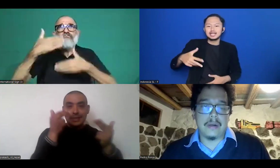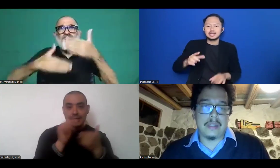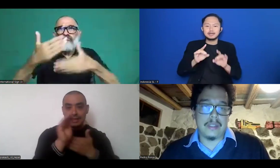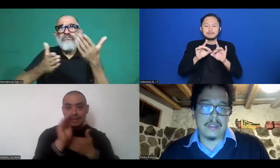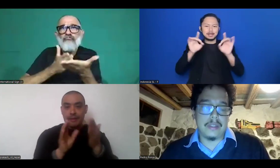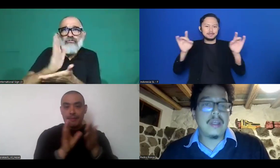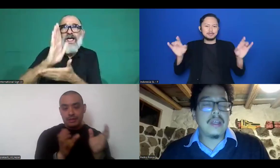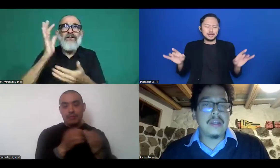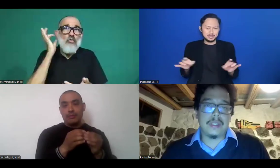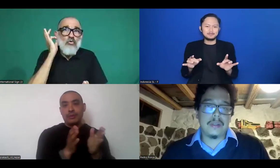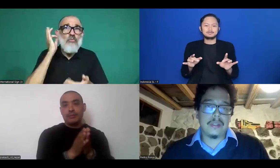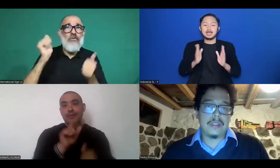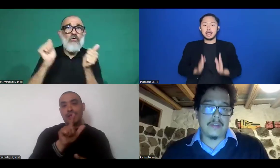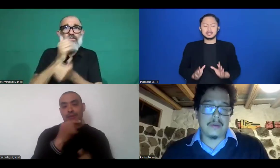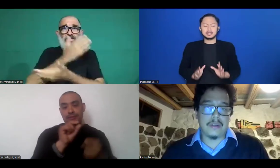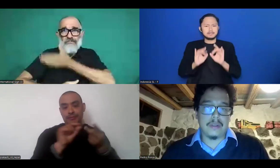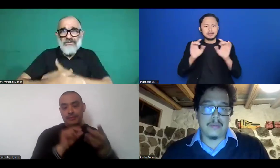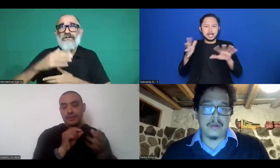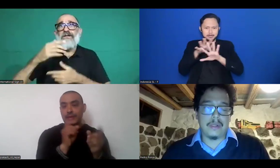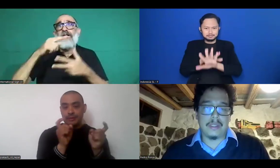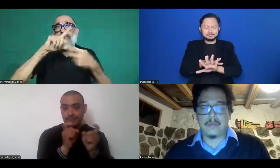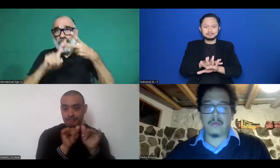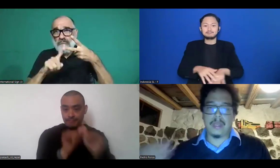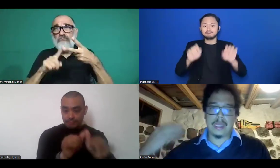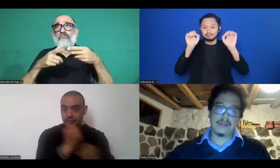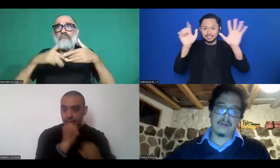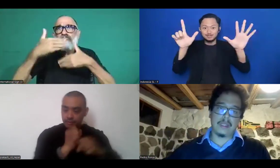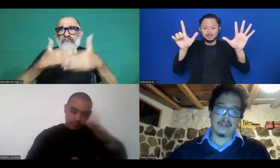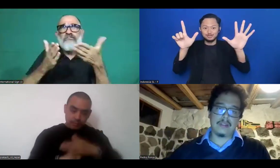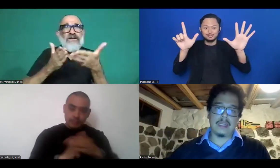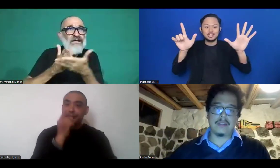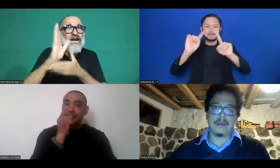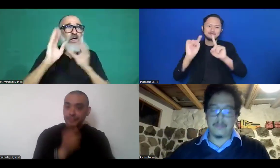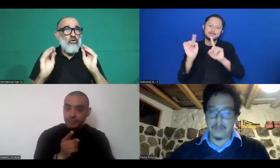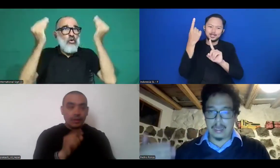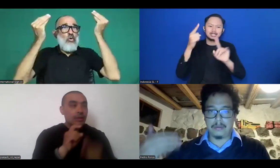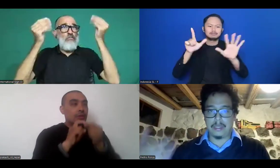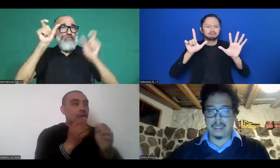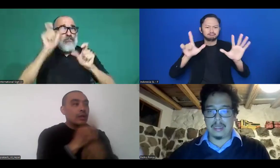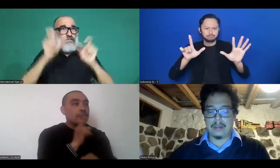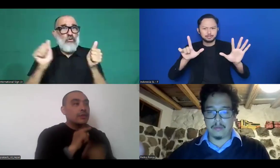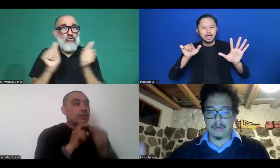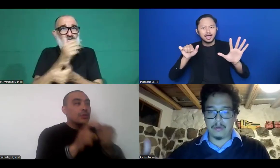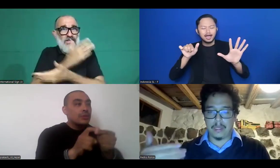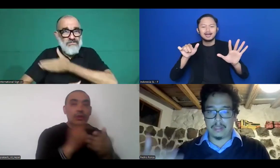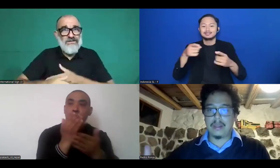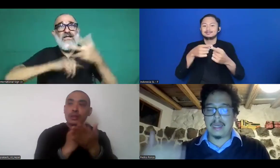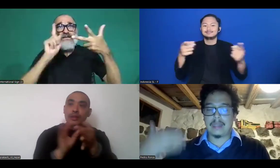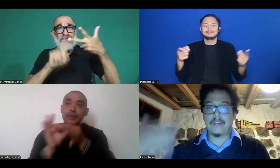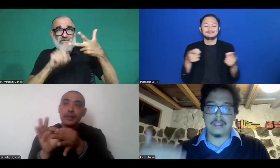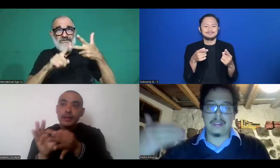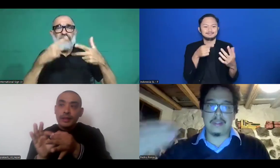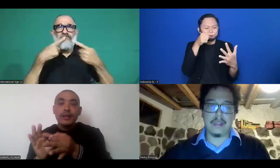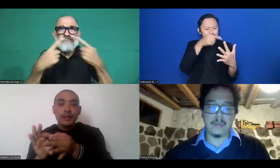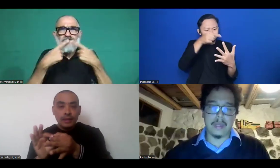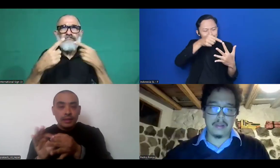sex characteristics. So these are the 7 cross-cutting priorities. And when we asked grantees last year, how do they align, what